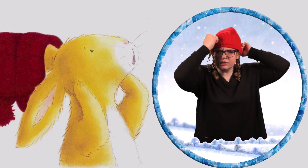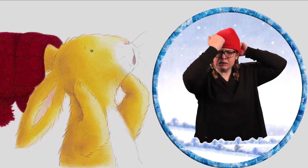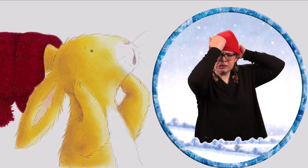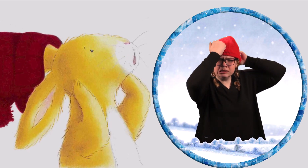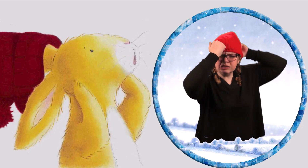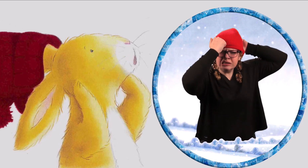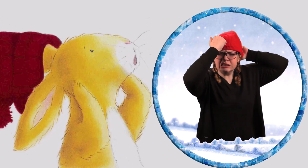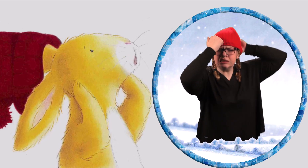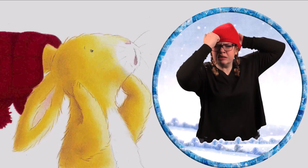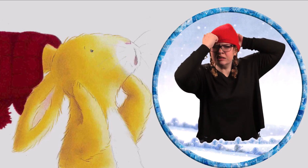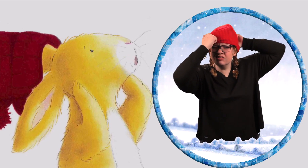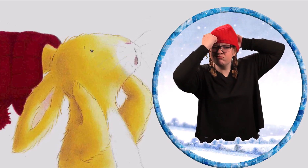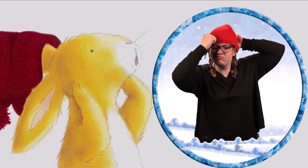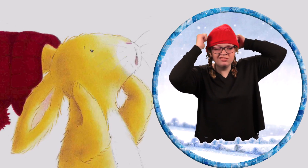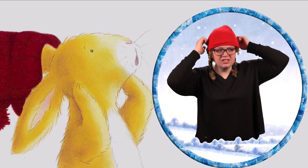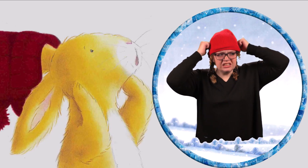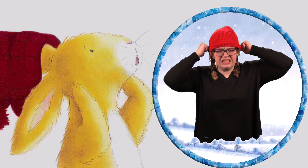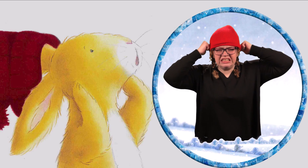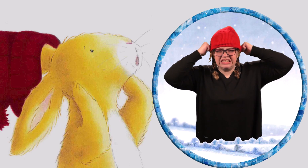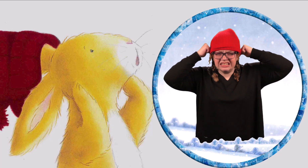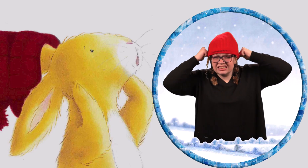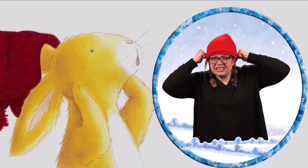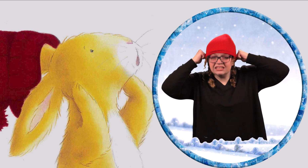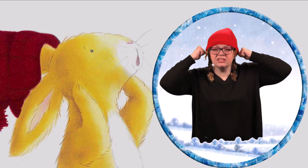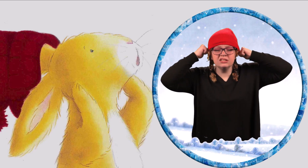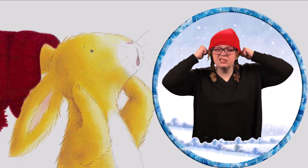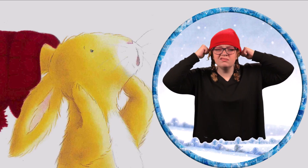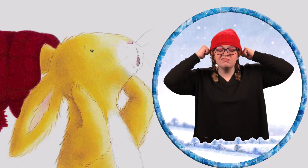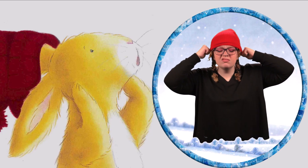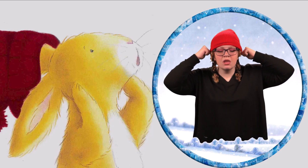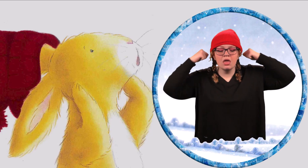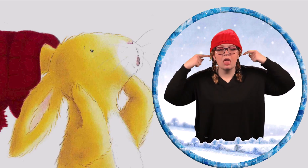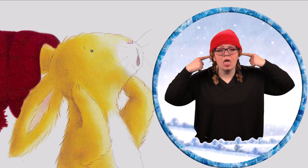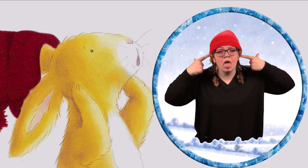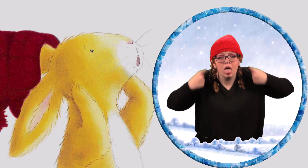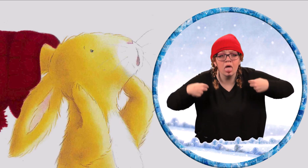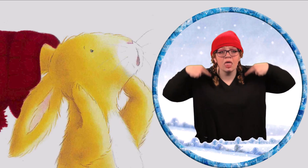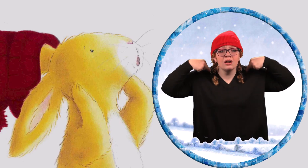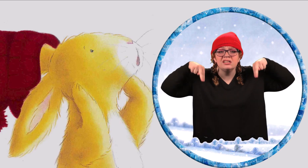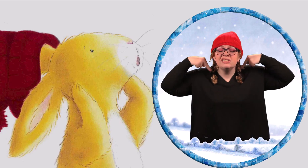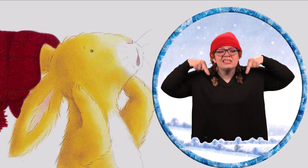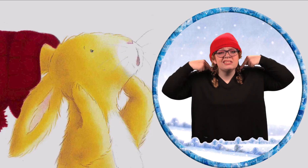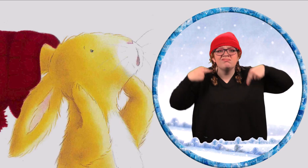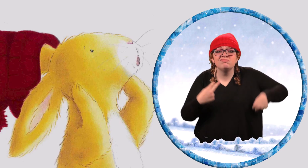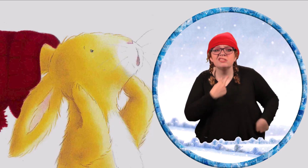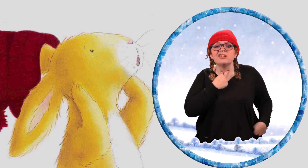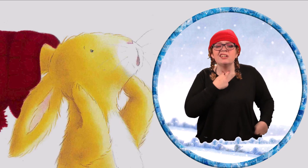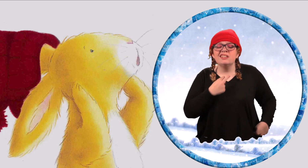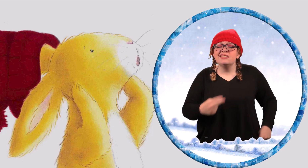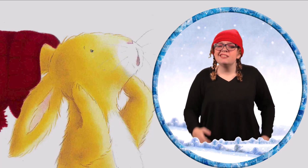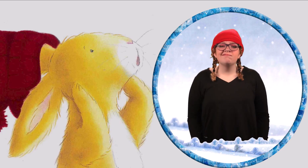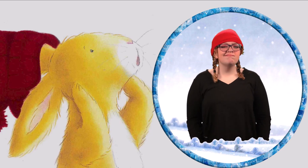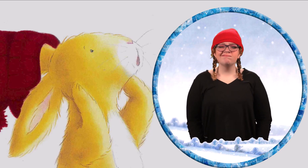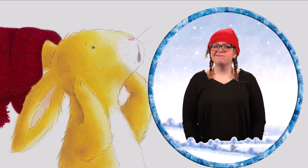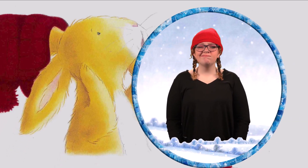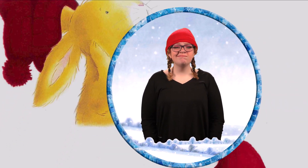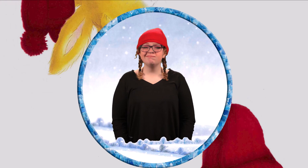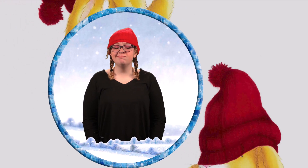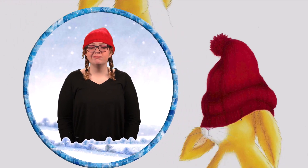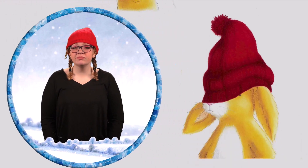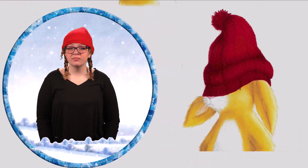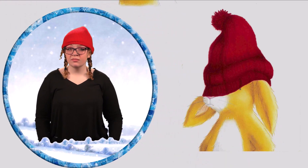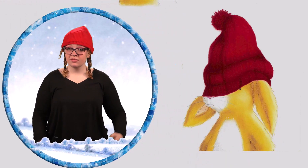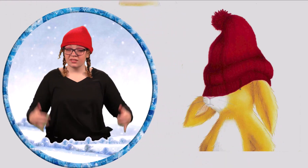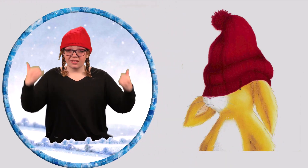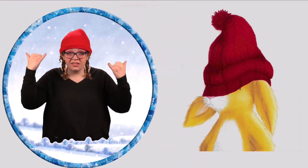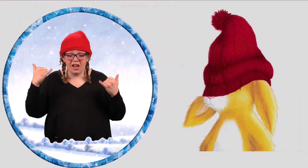outside. He pulled it this way and he pulled it that way, but it didn't matter how he stretched it to fit. His ears got in the way every time.